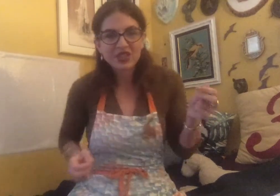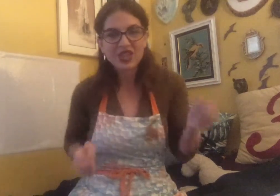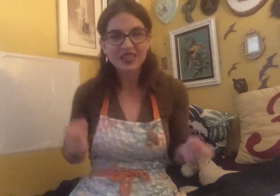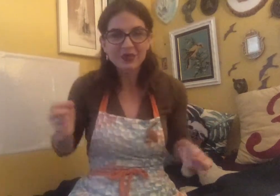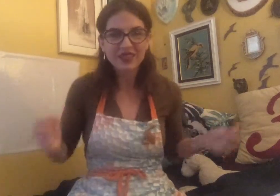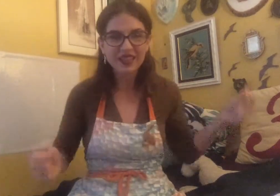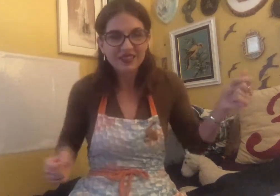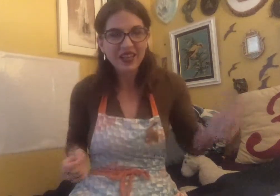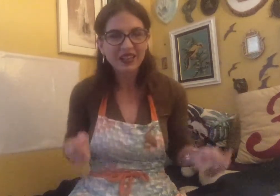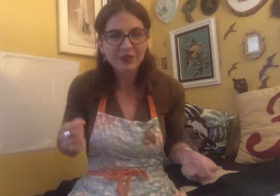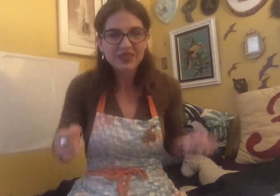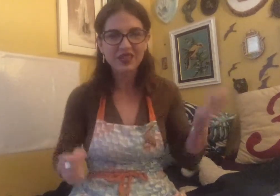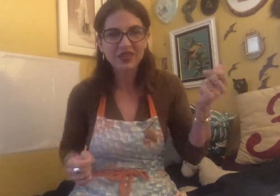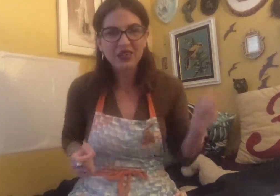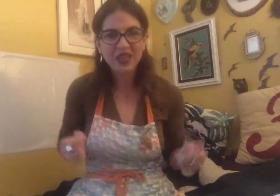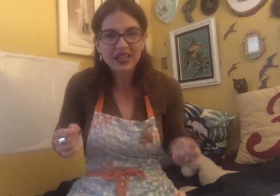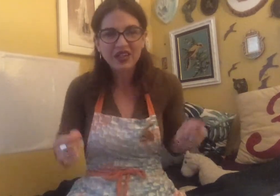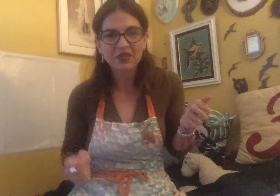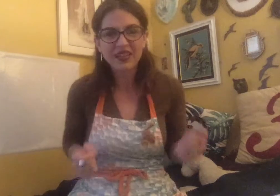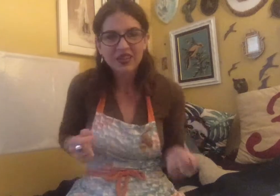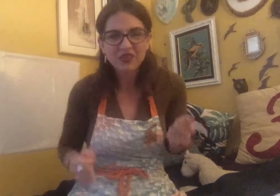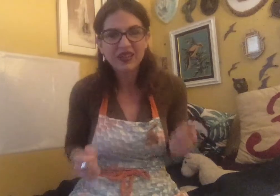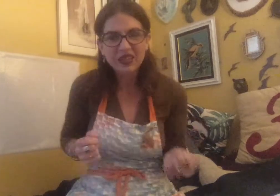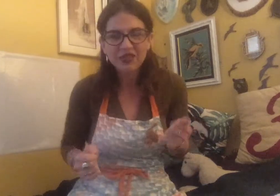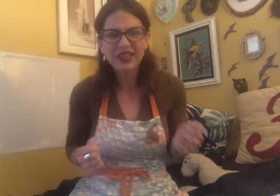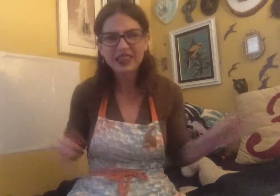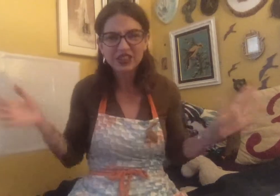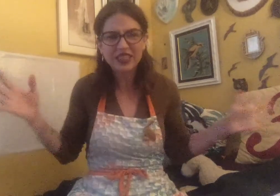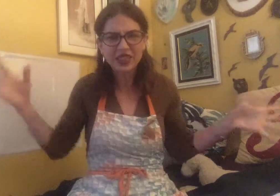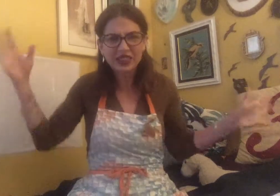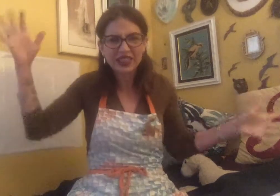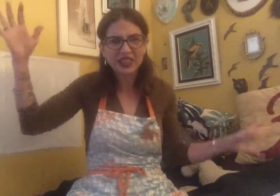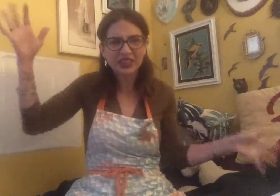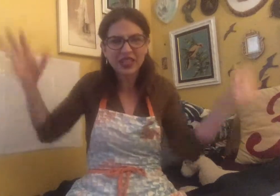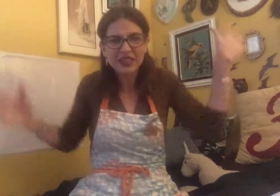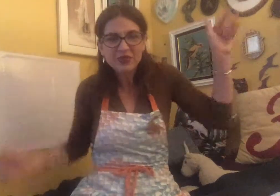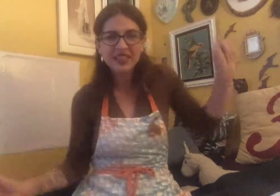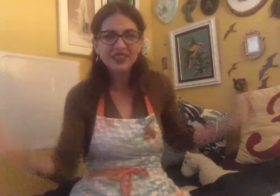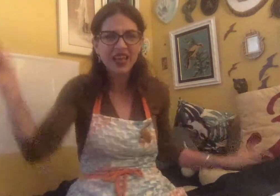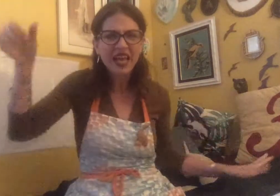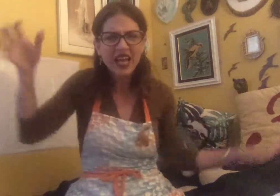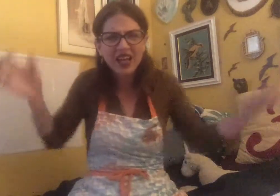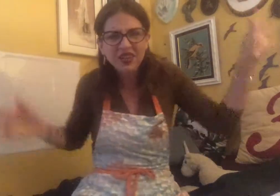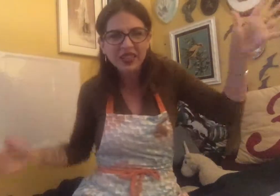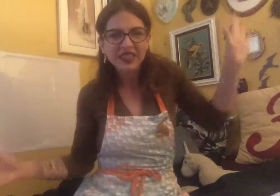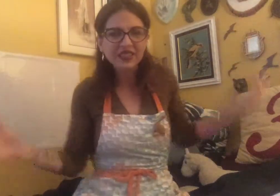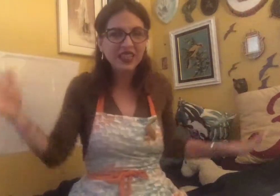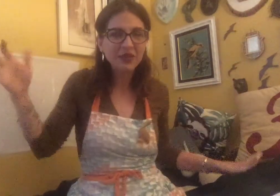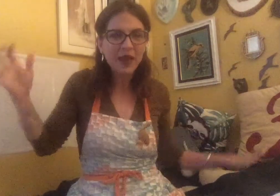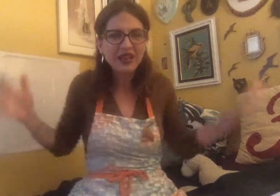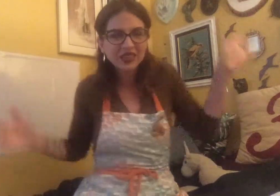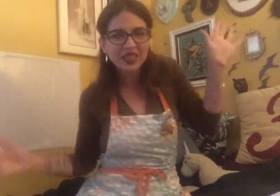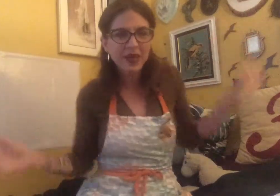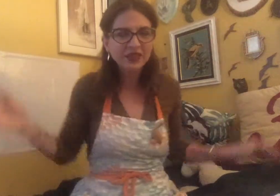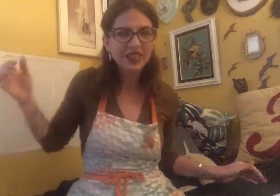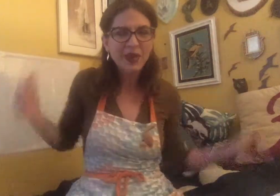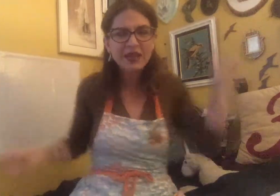shake them sillies out? Let me see you get ready. Are you ready? Are you ready? Are you ready? Let's shake, shake, shake, shake, shake them sillies out. Shake them out, shake them out, shake them out.